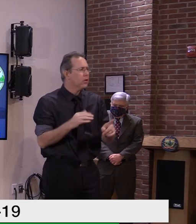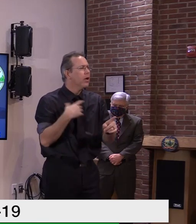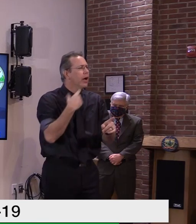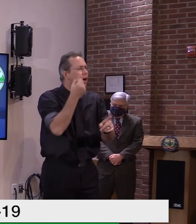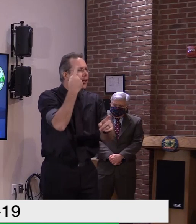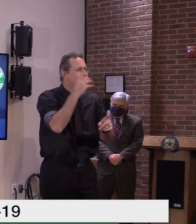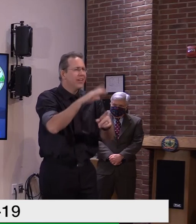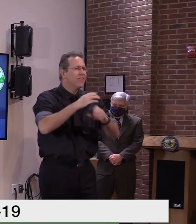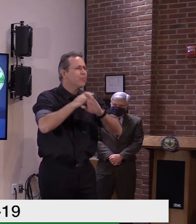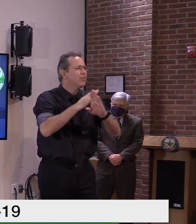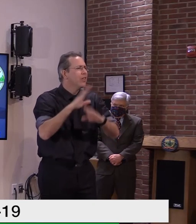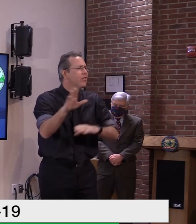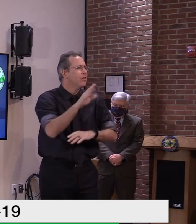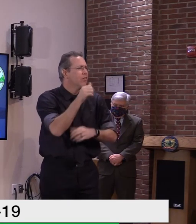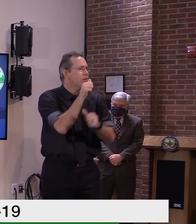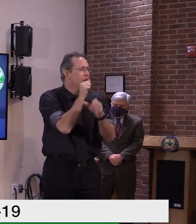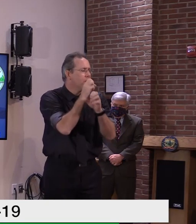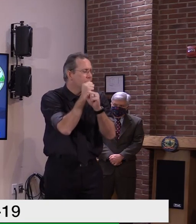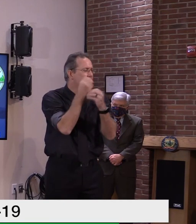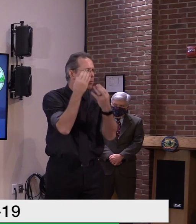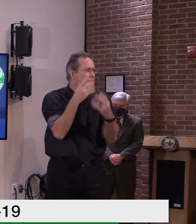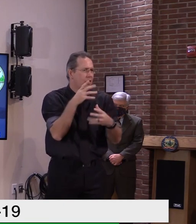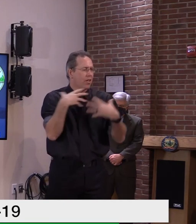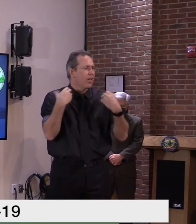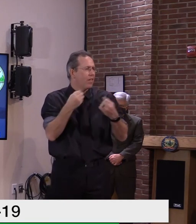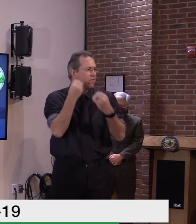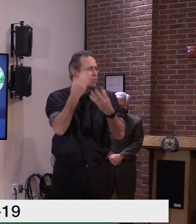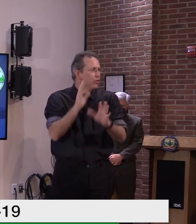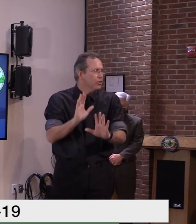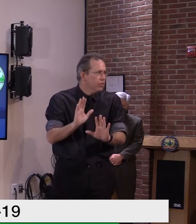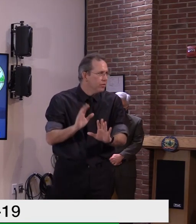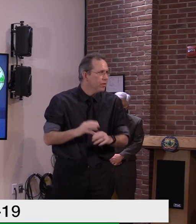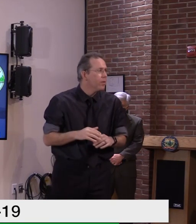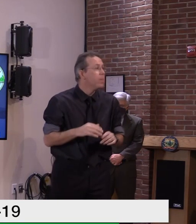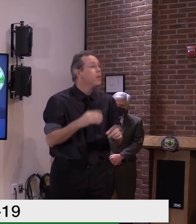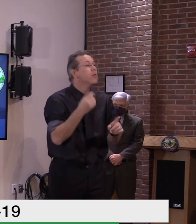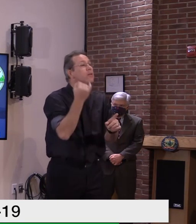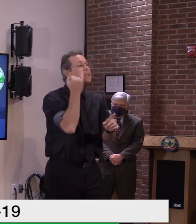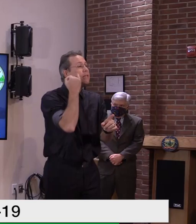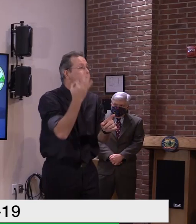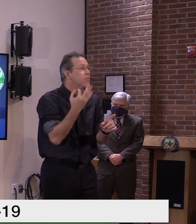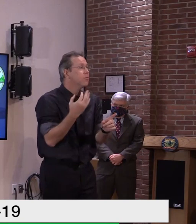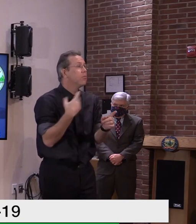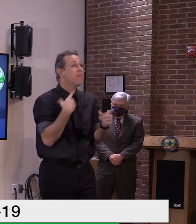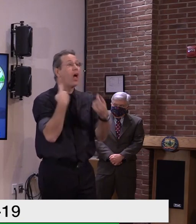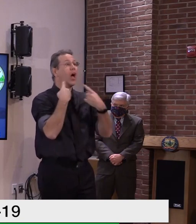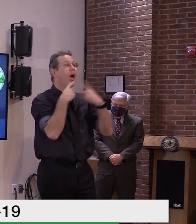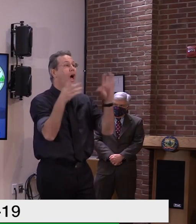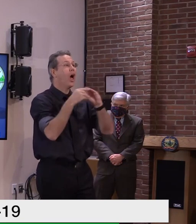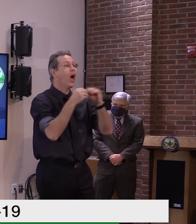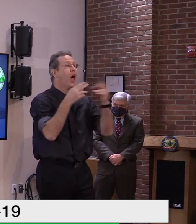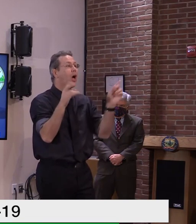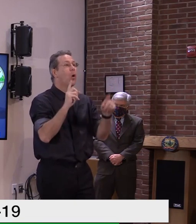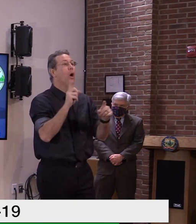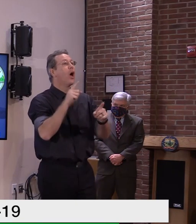And God forbid if we announced that there was an outbreak in the Bennington Police Department and someone needed